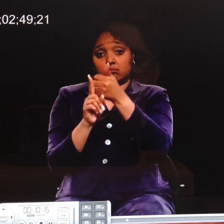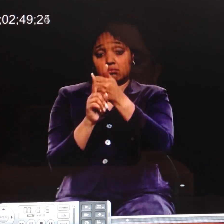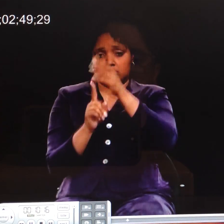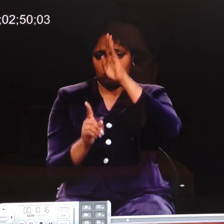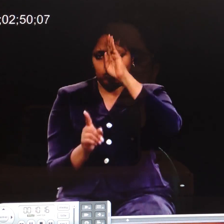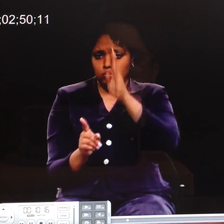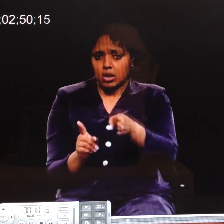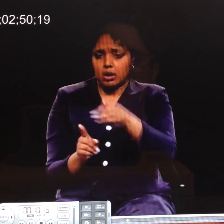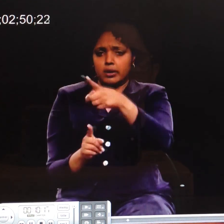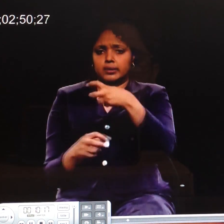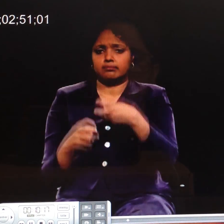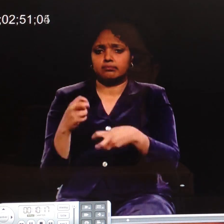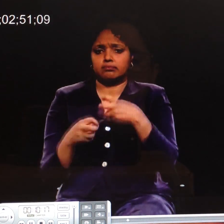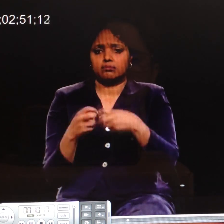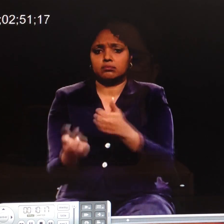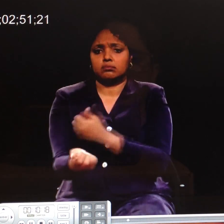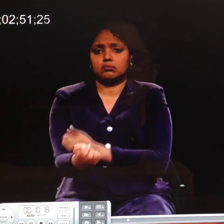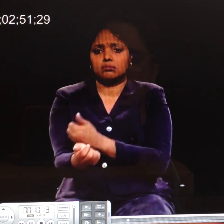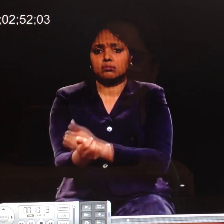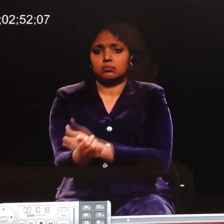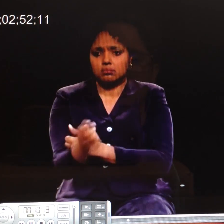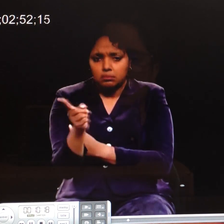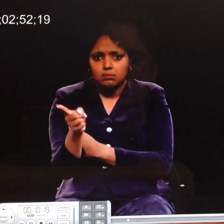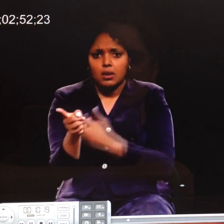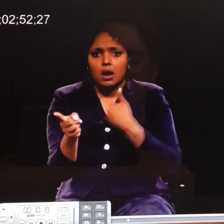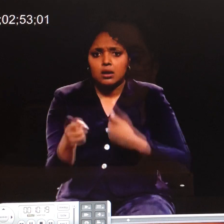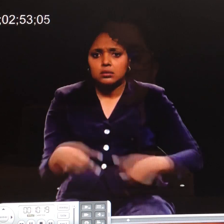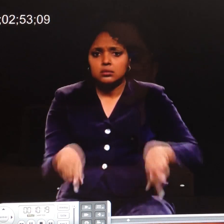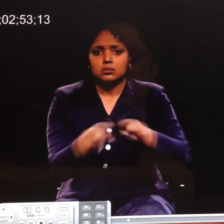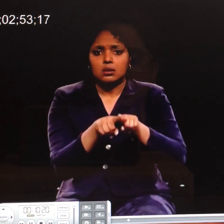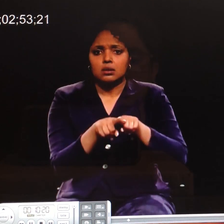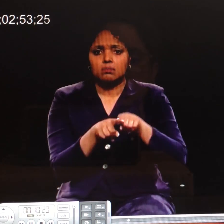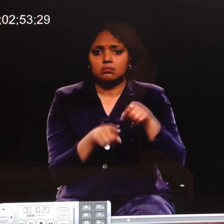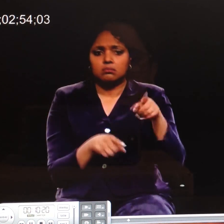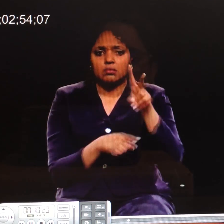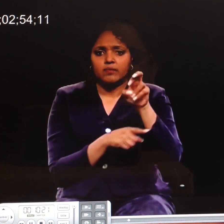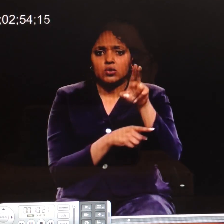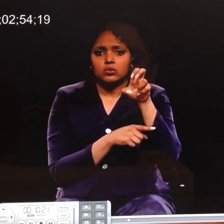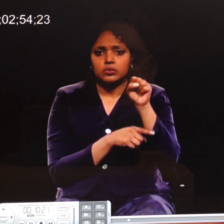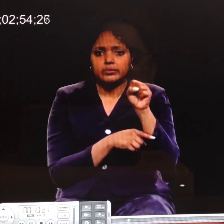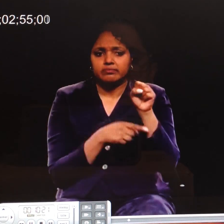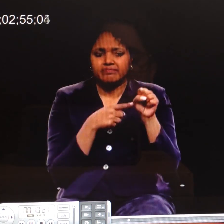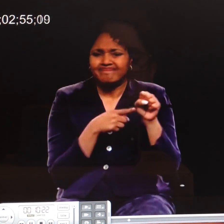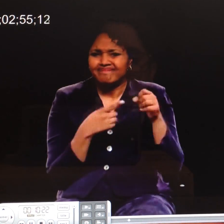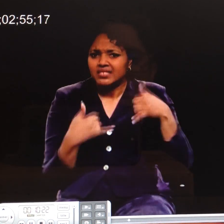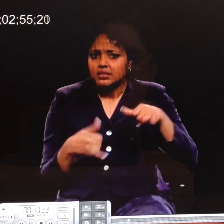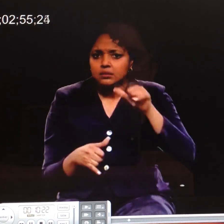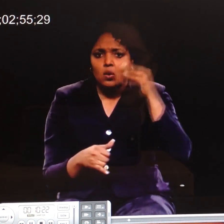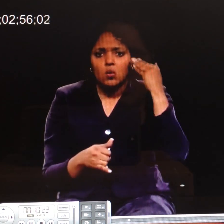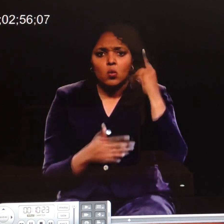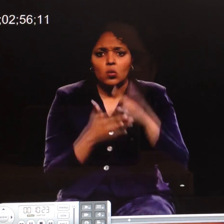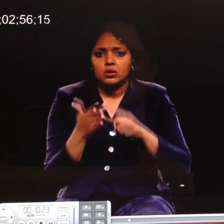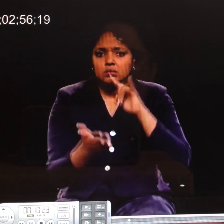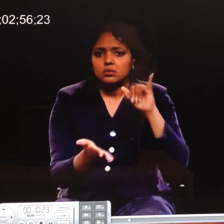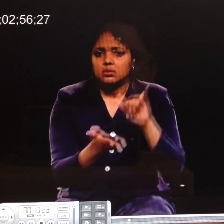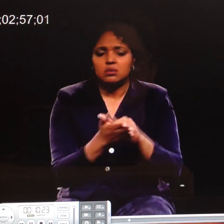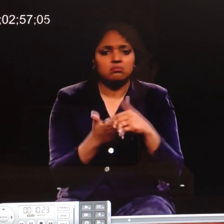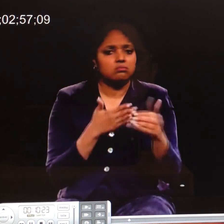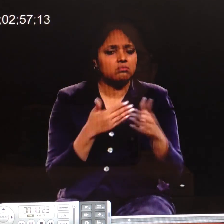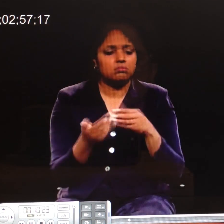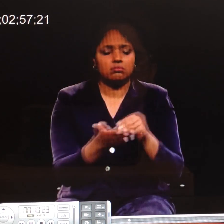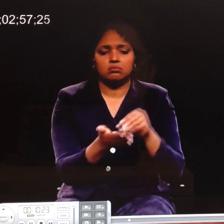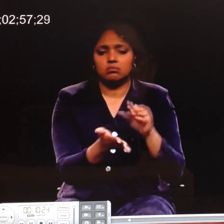specific symptoms and information. And they found something very interesting, is that a straight